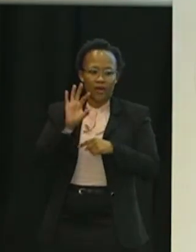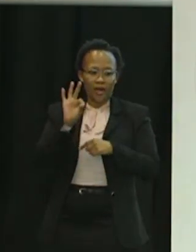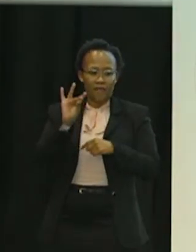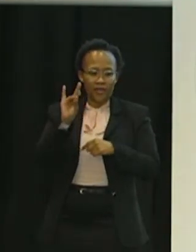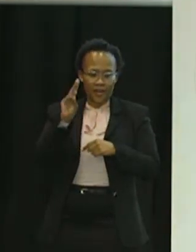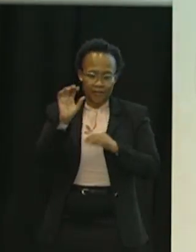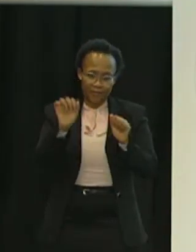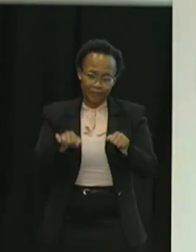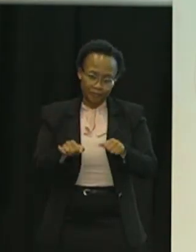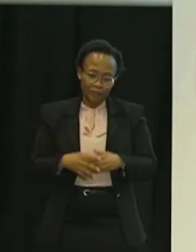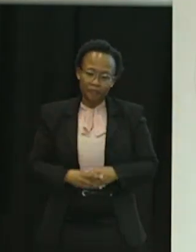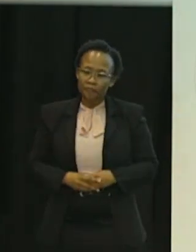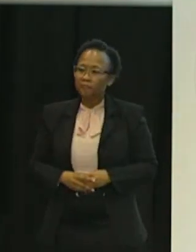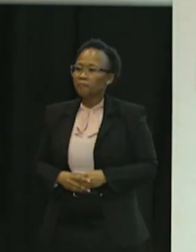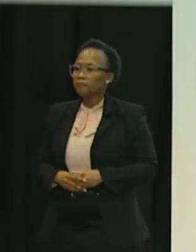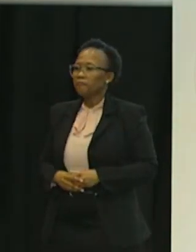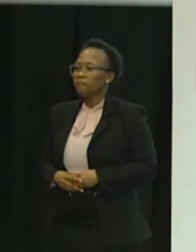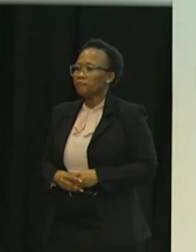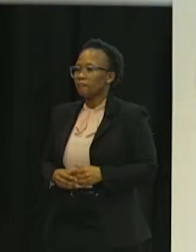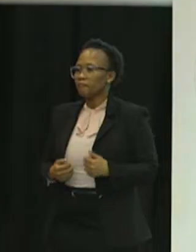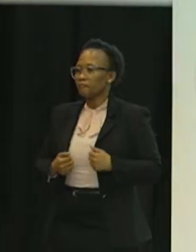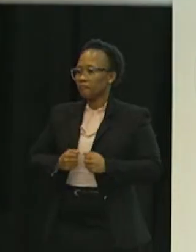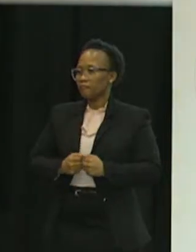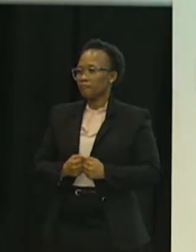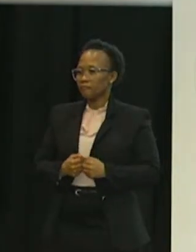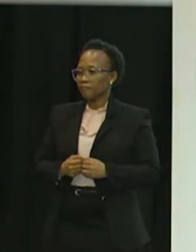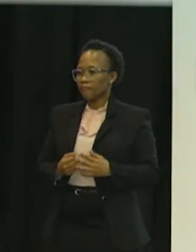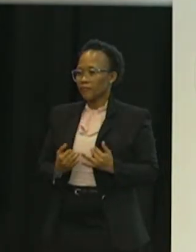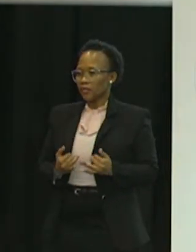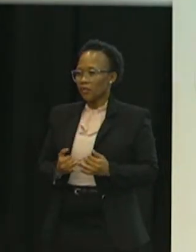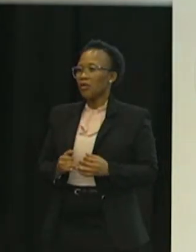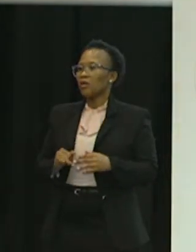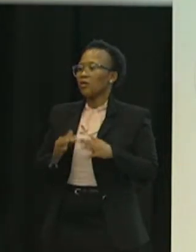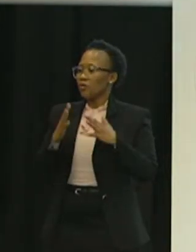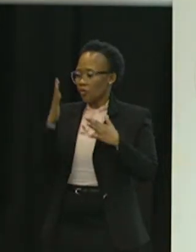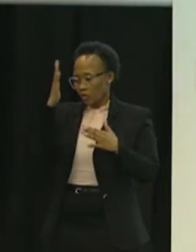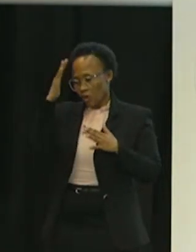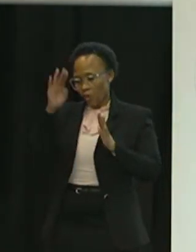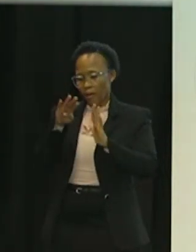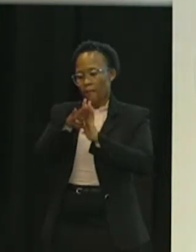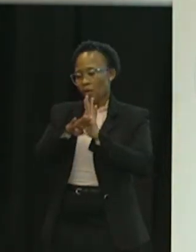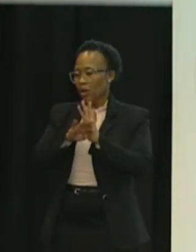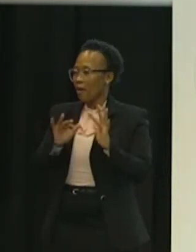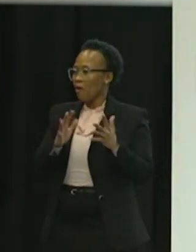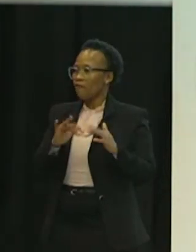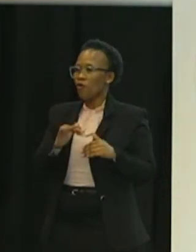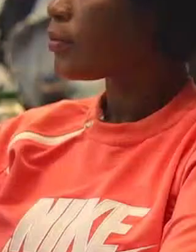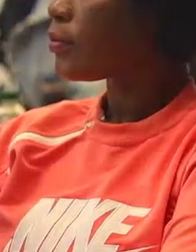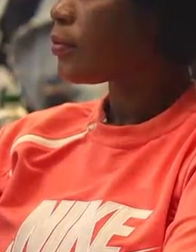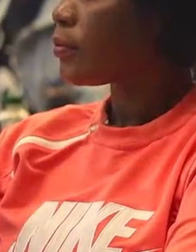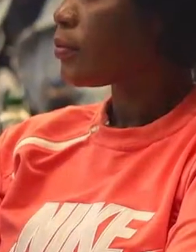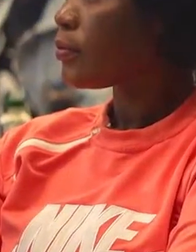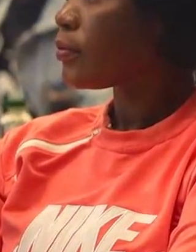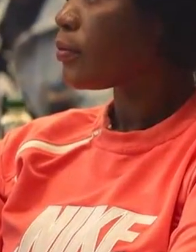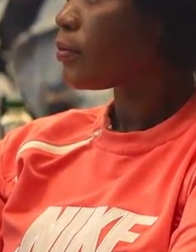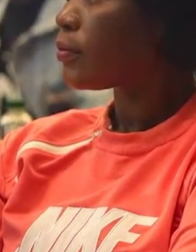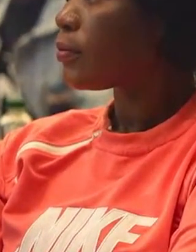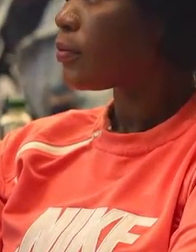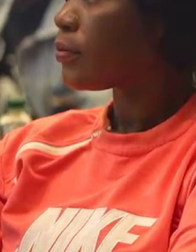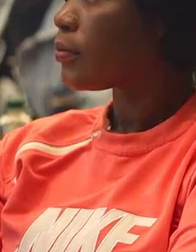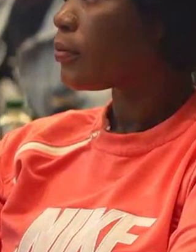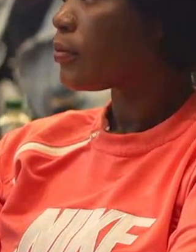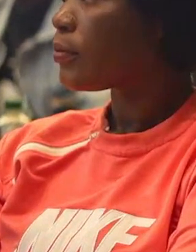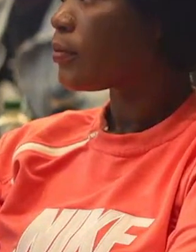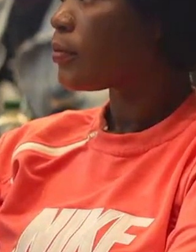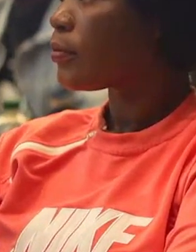had limitations in the way we program for the transgender populations. And it is our call that we engage with